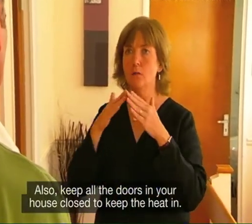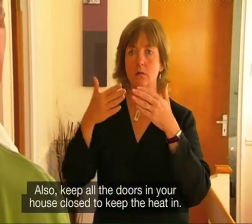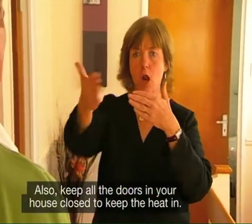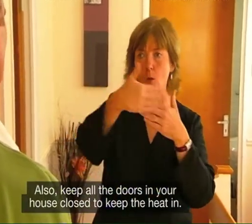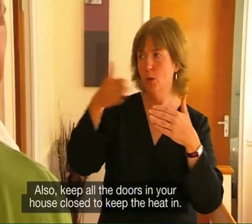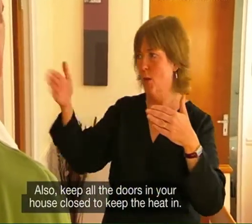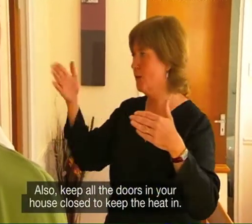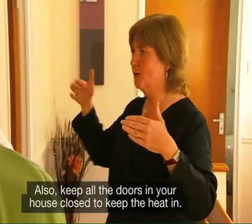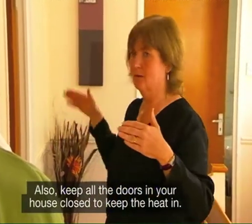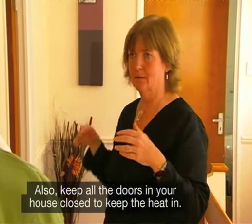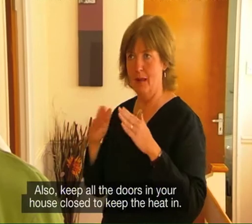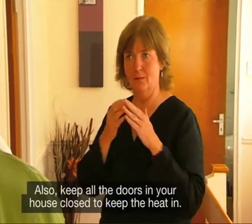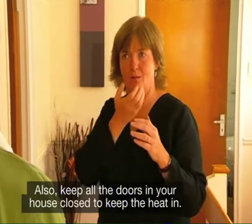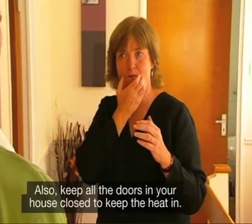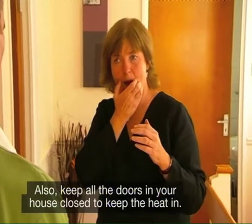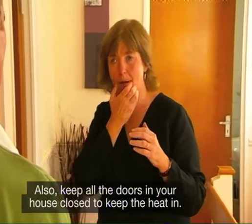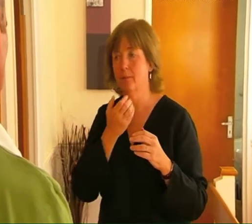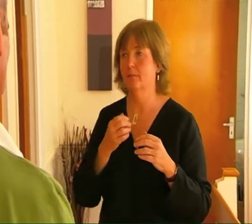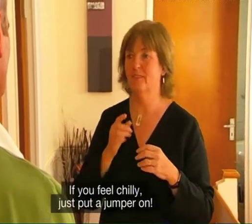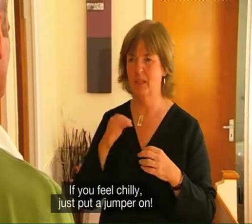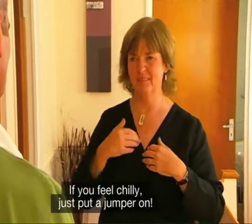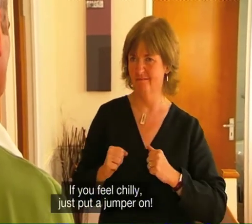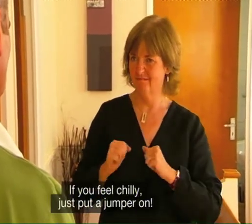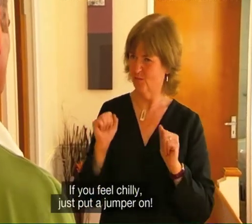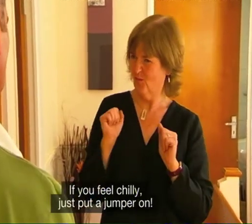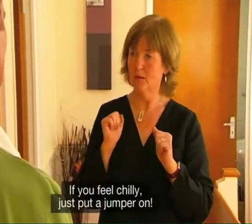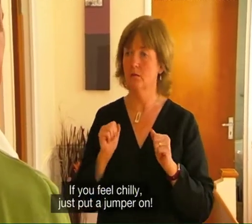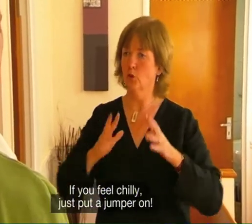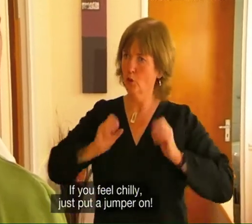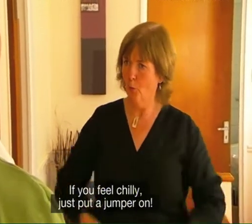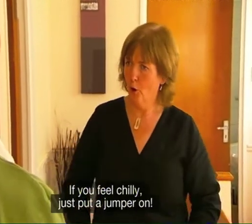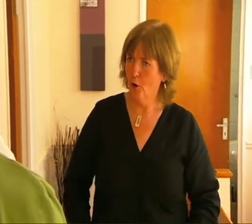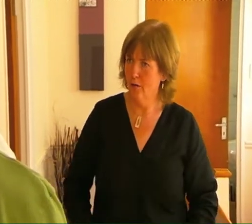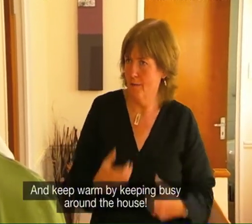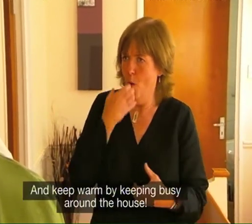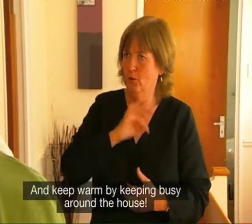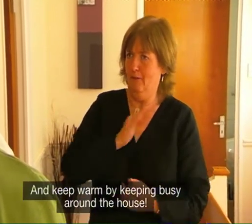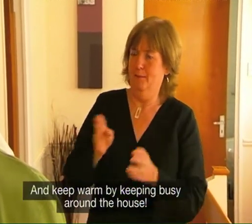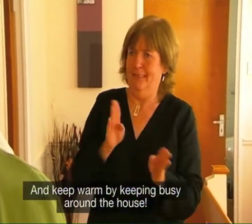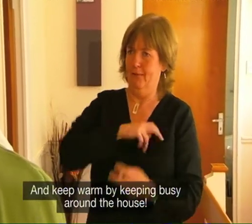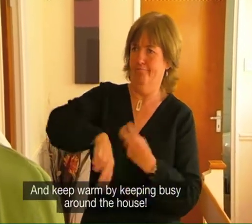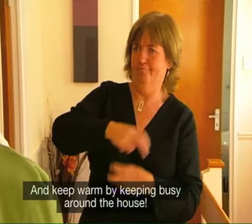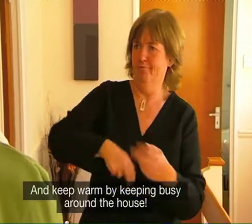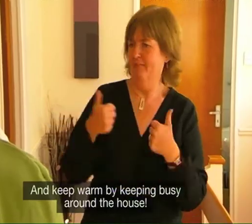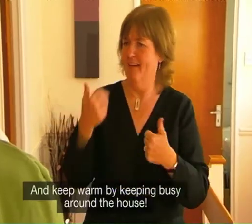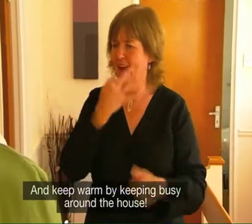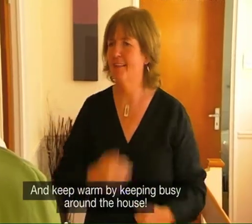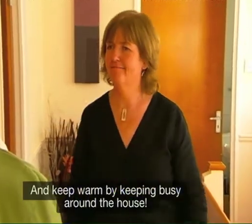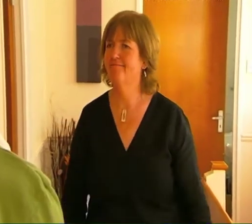Also, keep all the doors in your house closed to keep the heat in. And if you feel a little chilly, just put a jumper on and keep warm by keeping busy around the